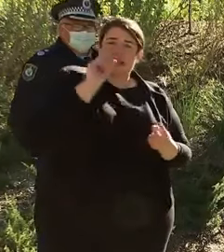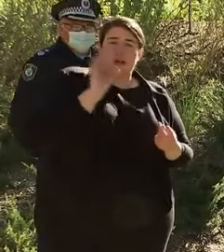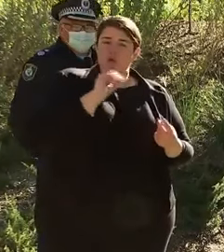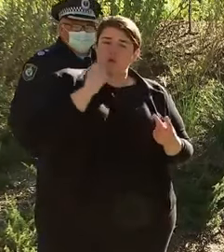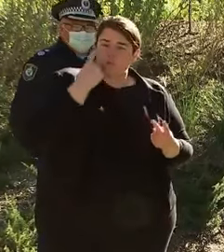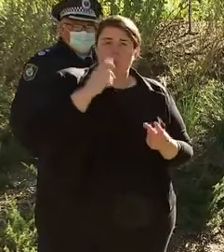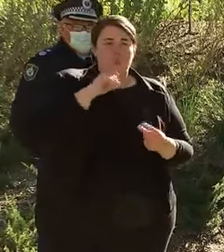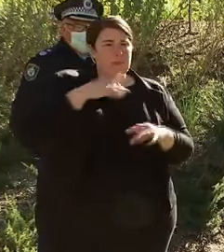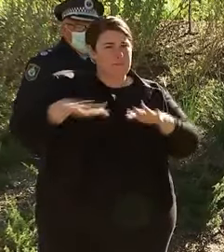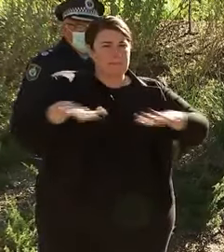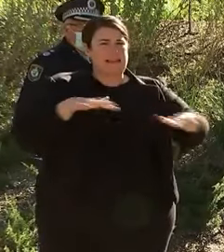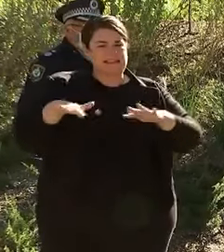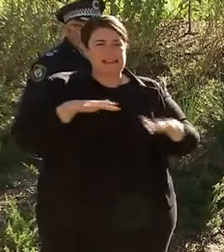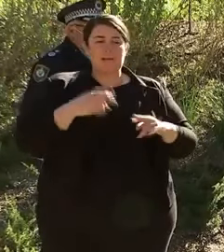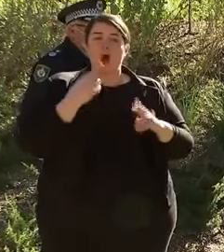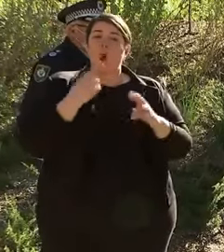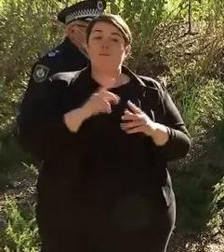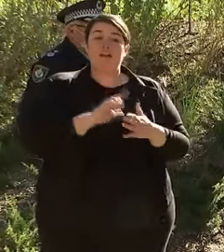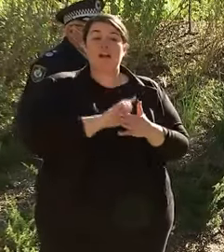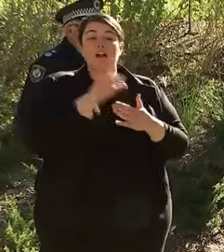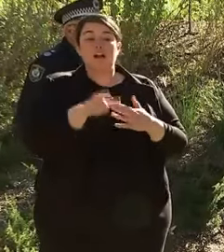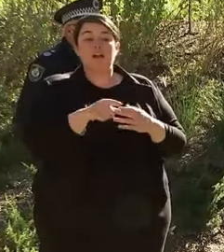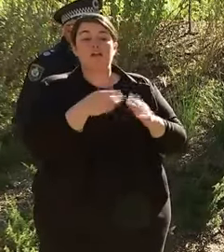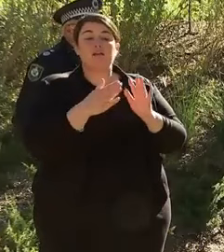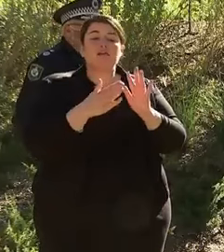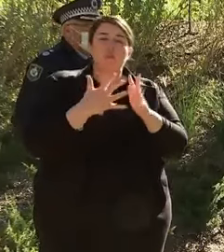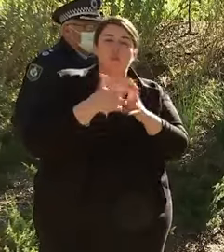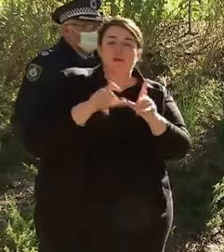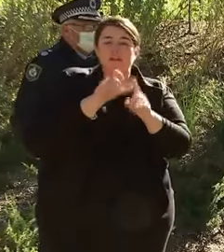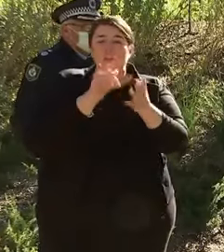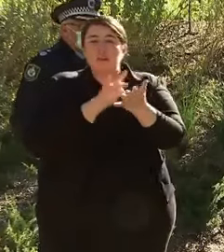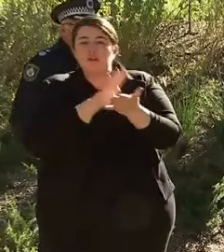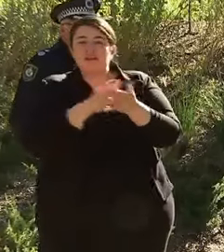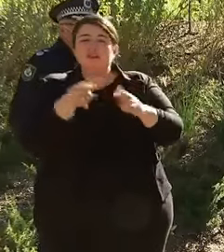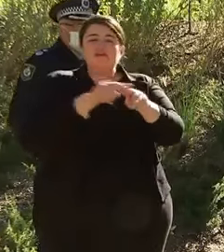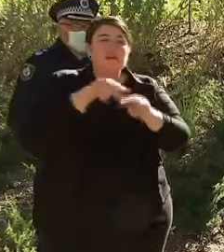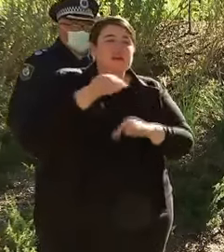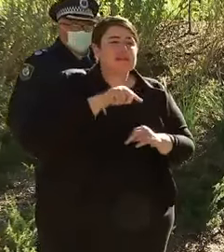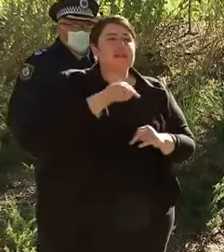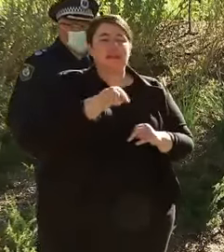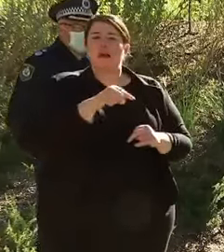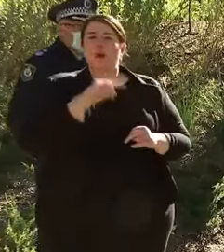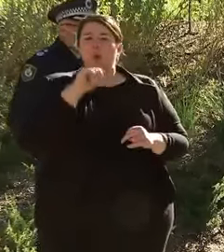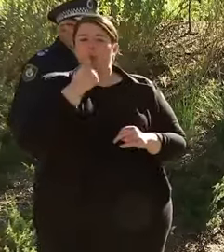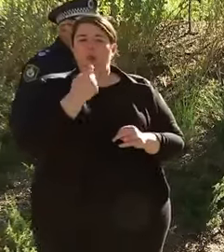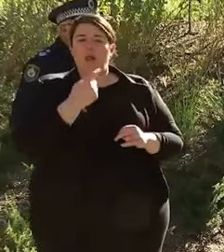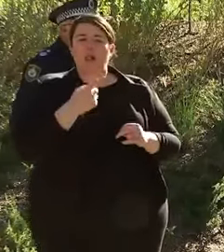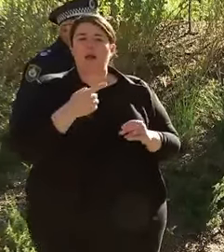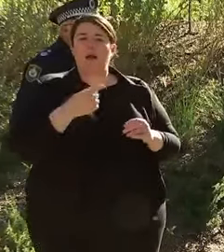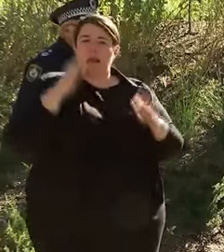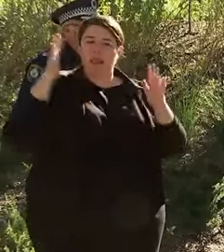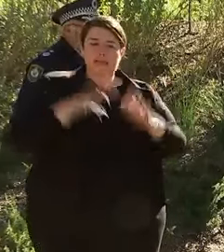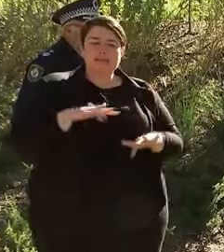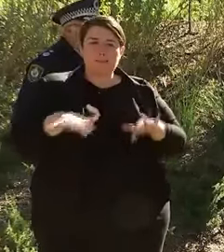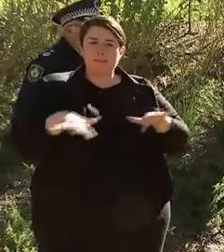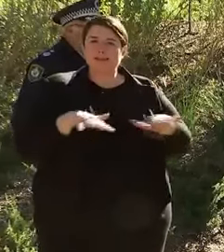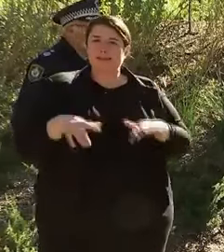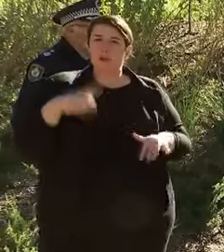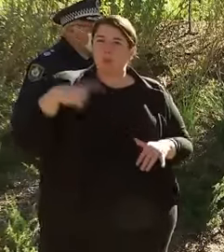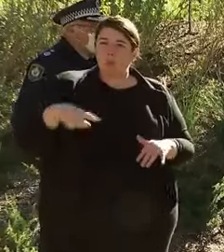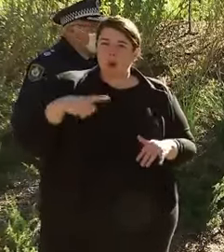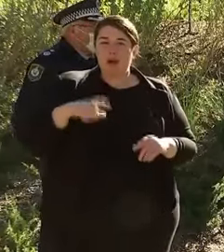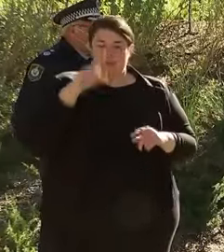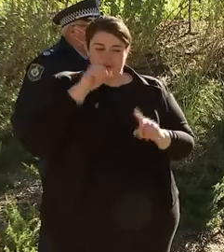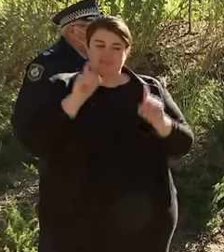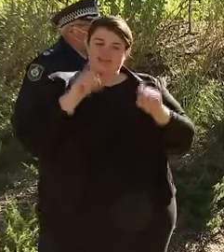or the next day, but hopefully later in the week, that you'll have a lower workload because we won't be